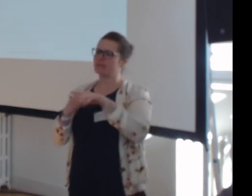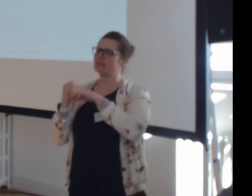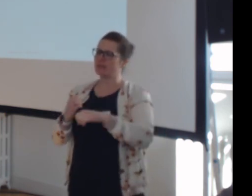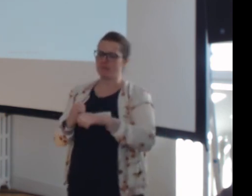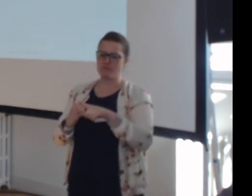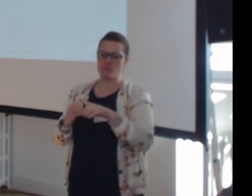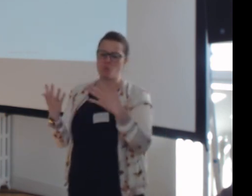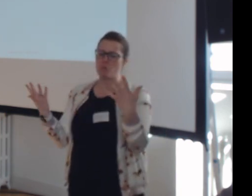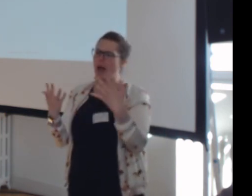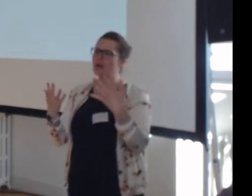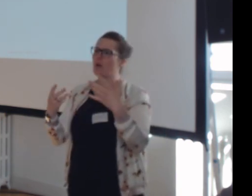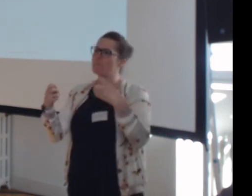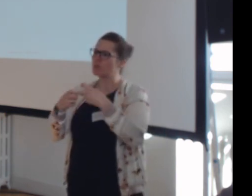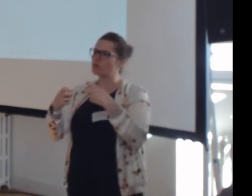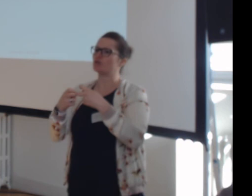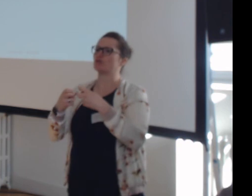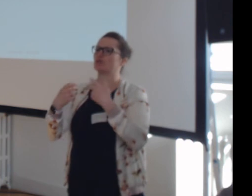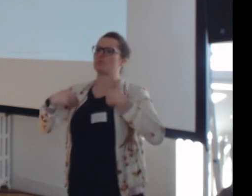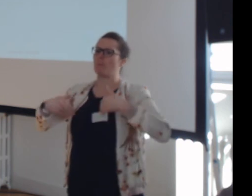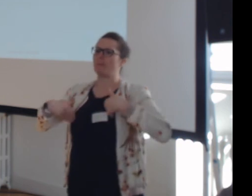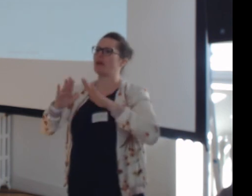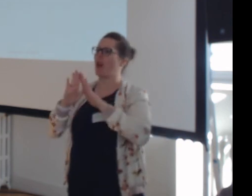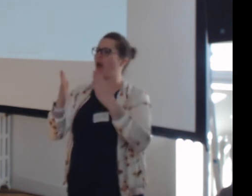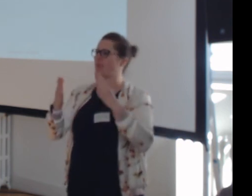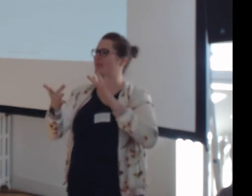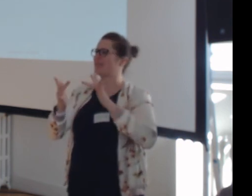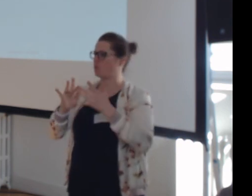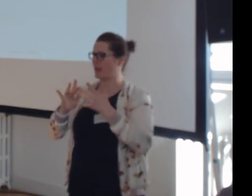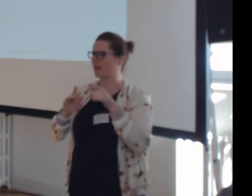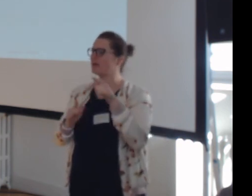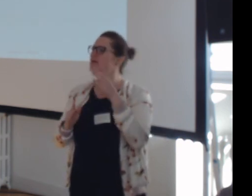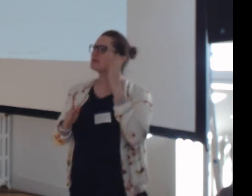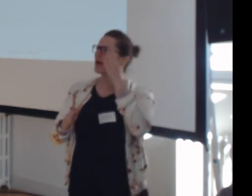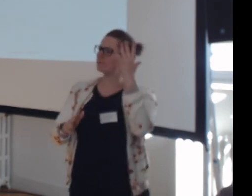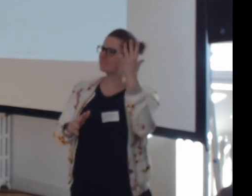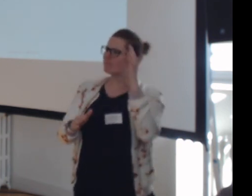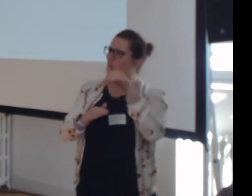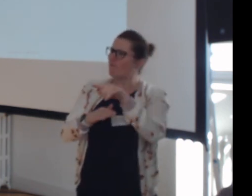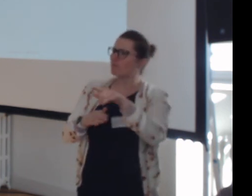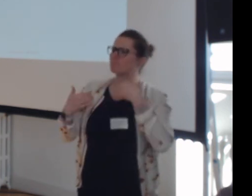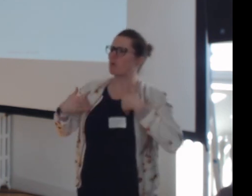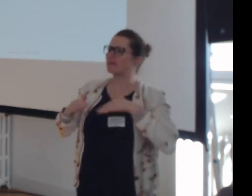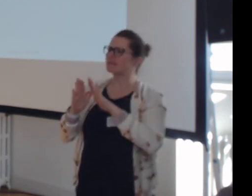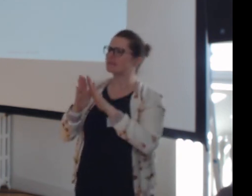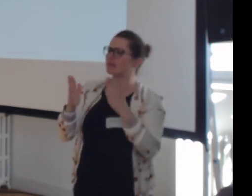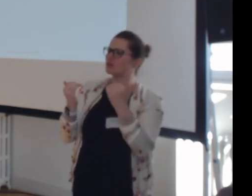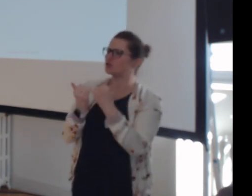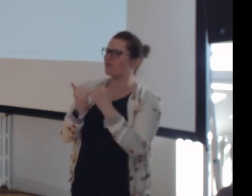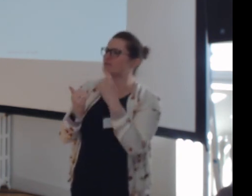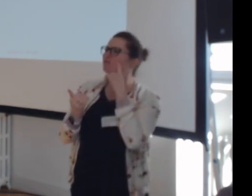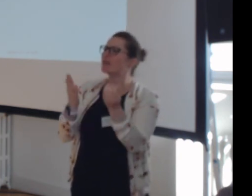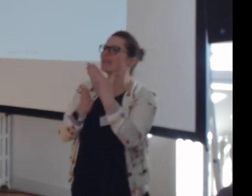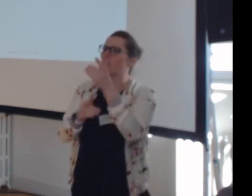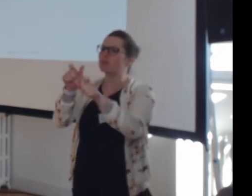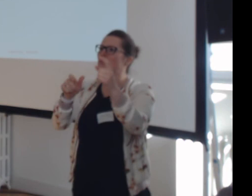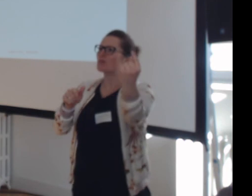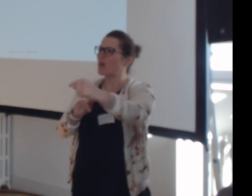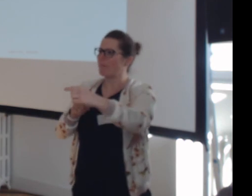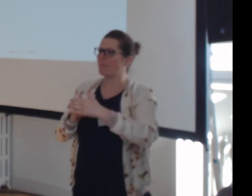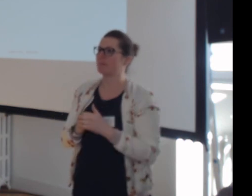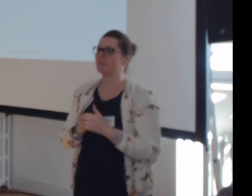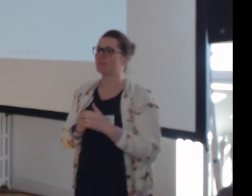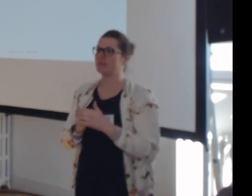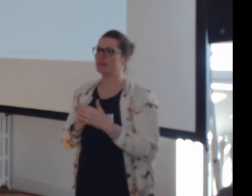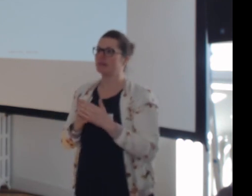Diversity at the Brussels Public Library Network. He will talk about public library services for newcomers, about trying to